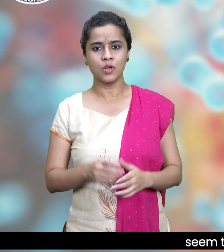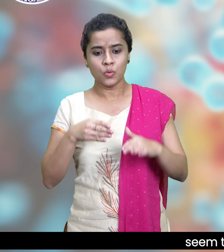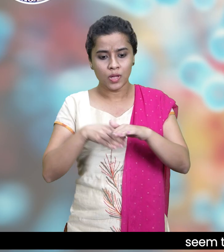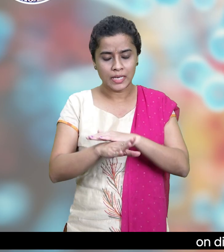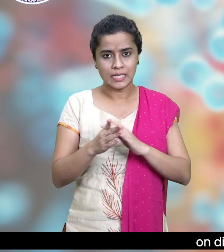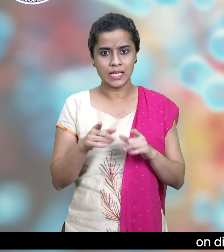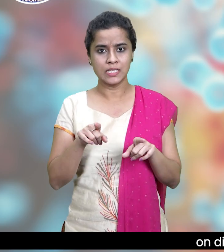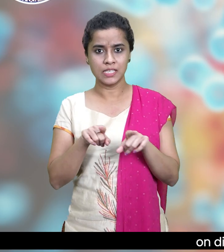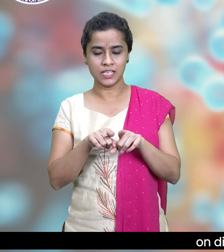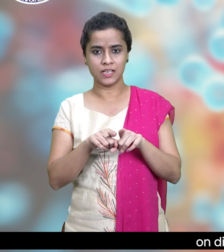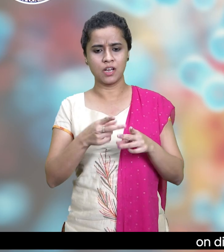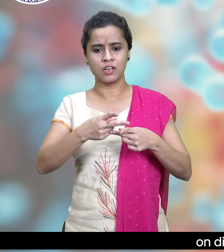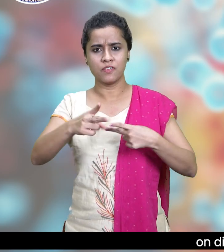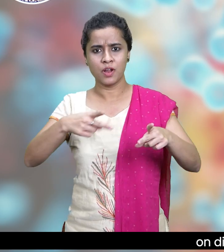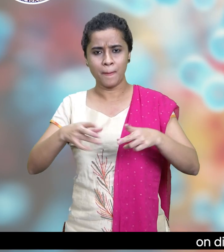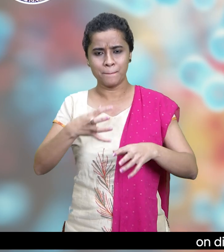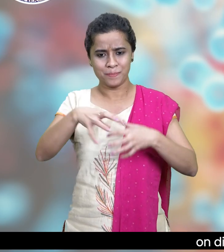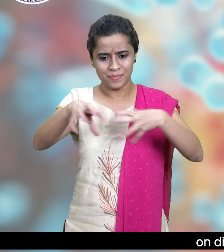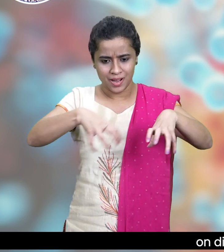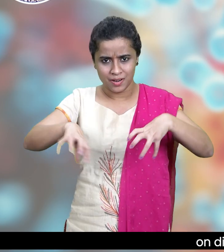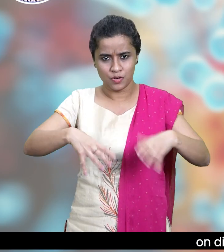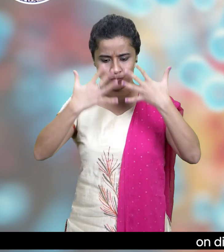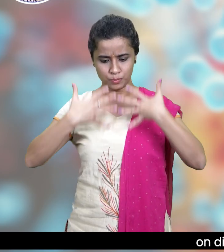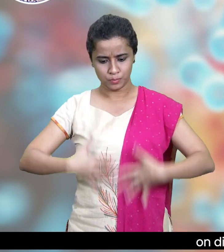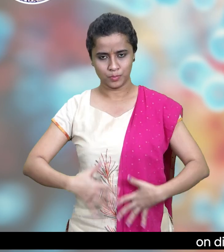in on different parts of the body.